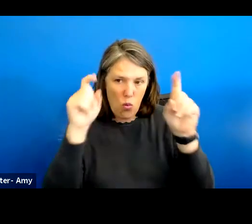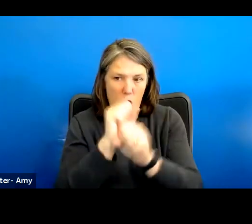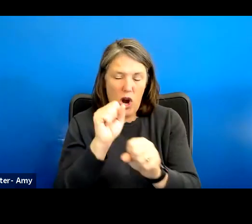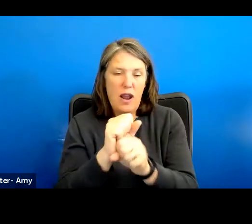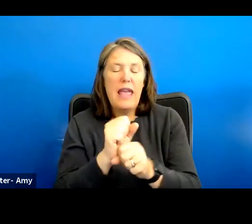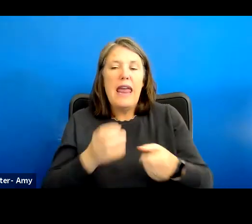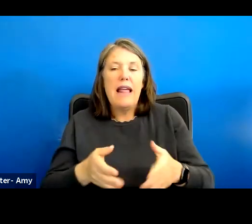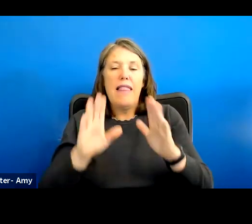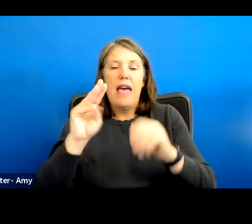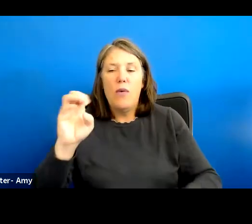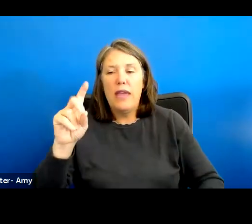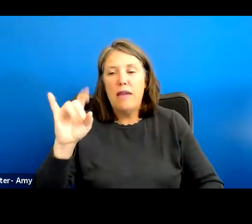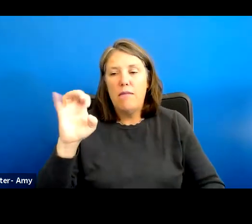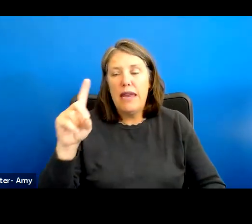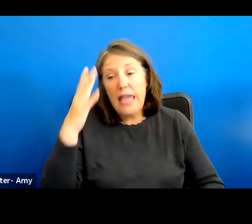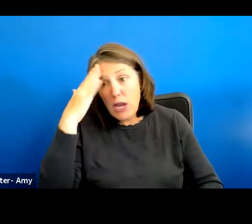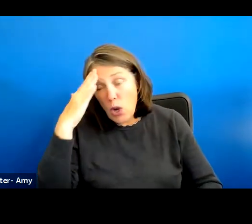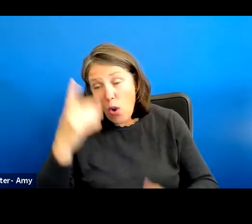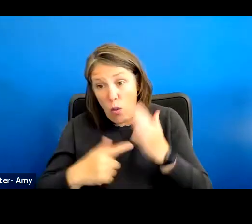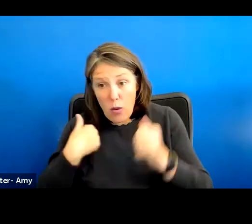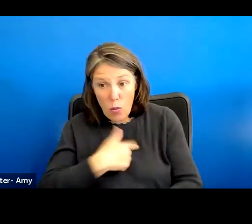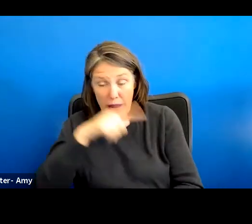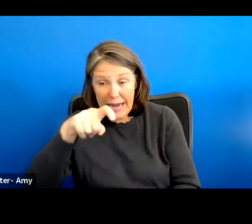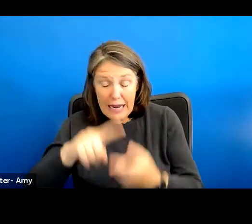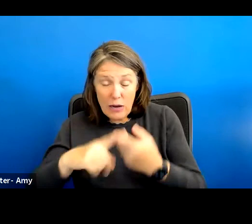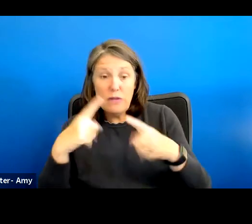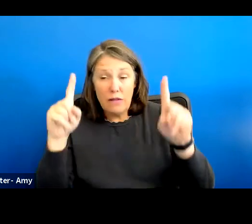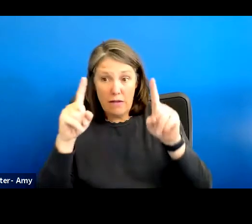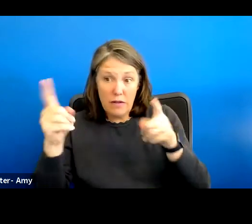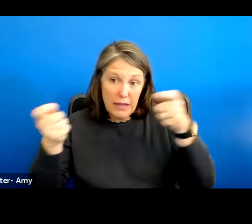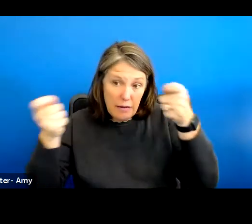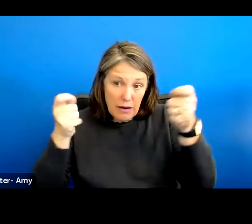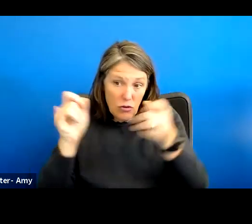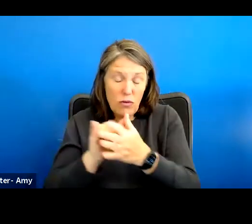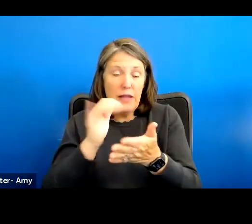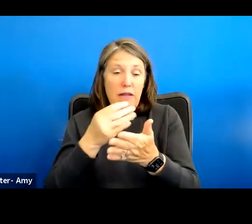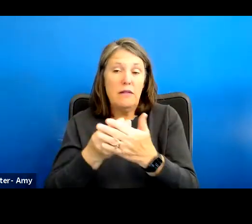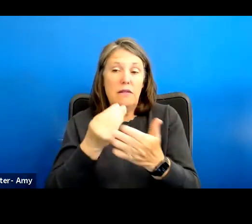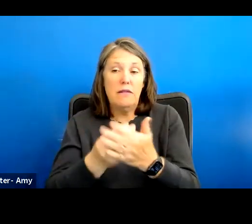letting Medicaid know what we need to be able to successfully administer these dollars.